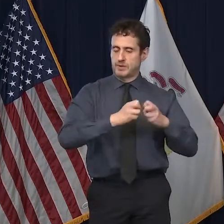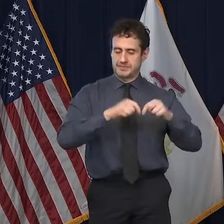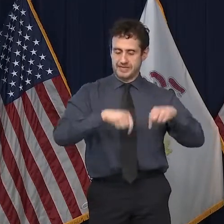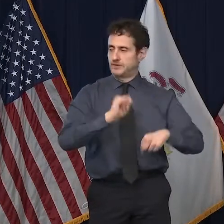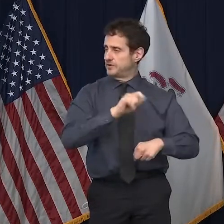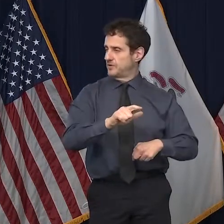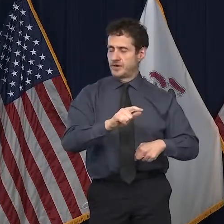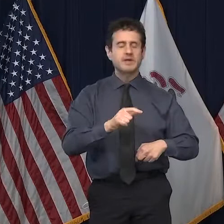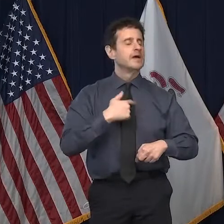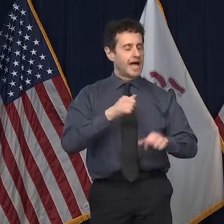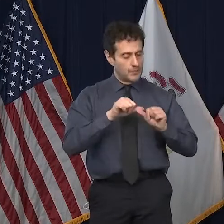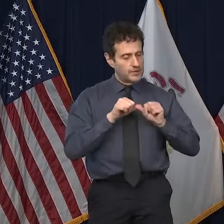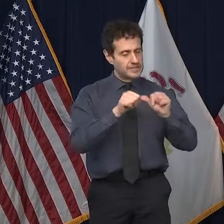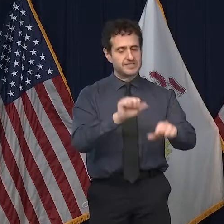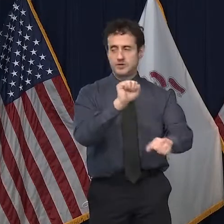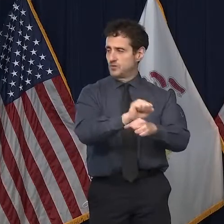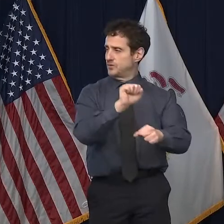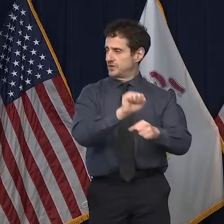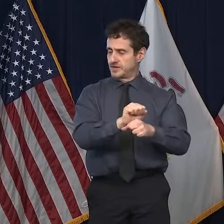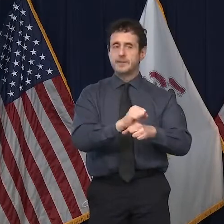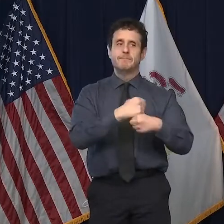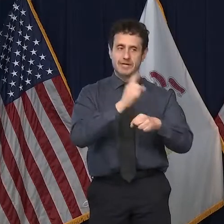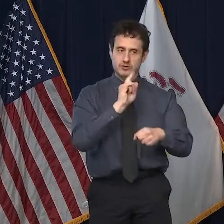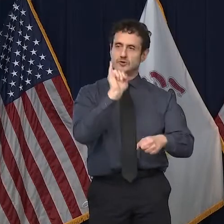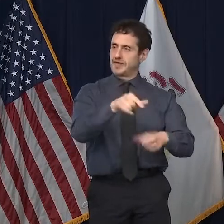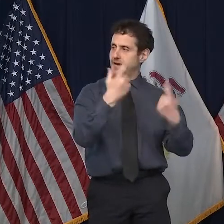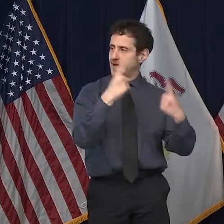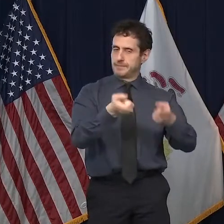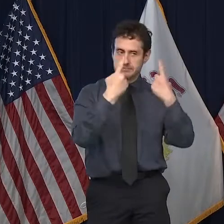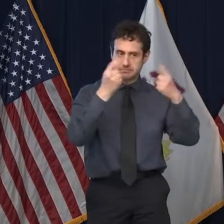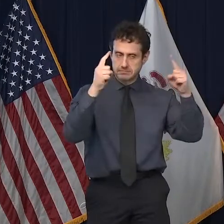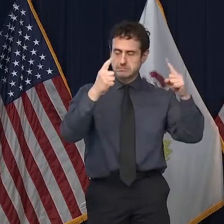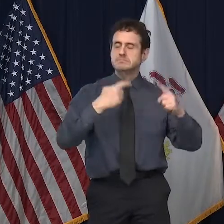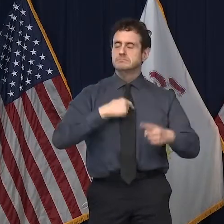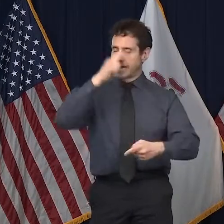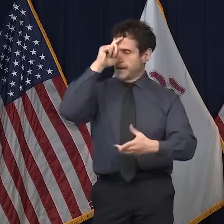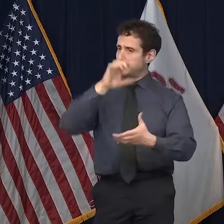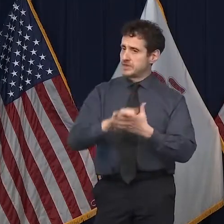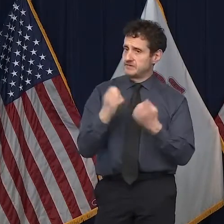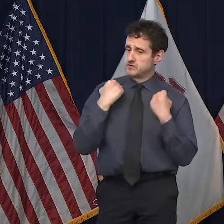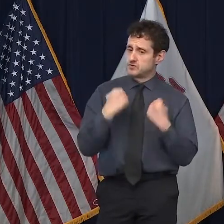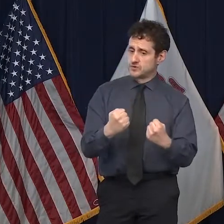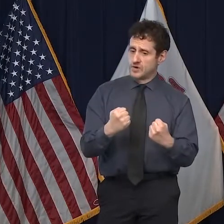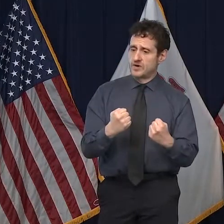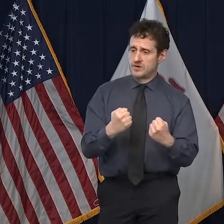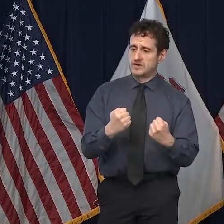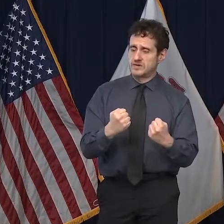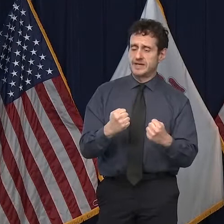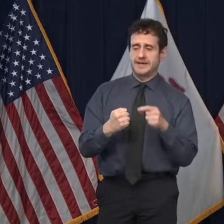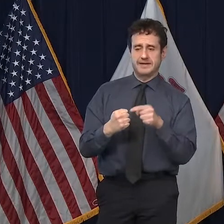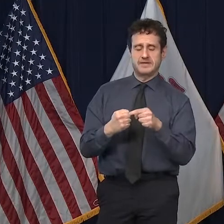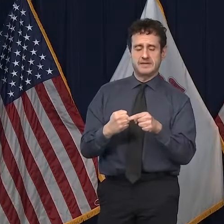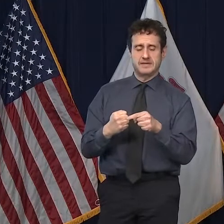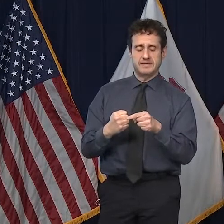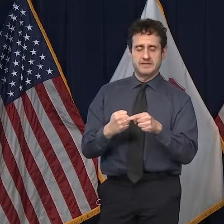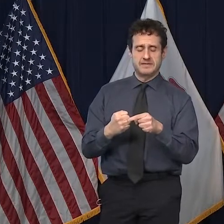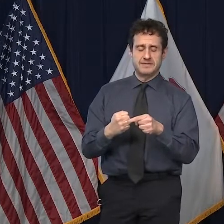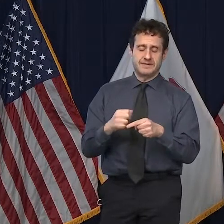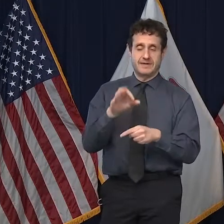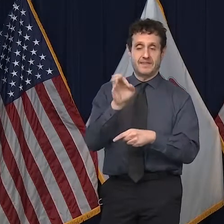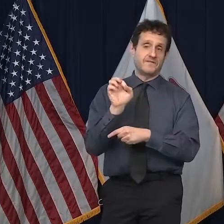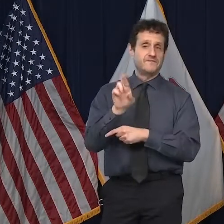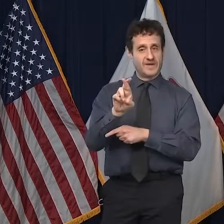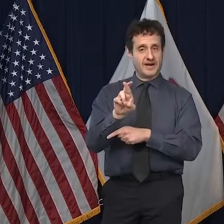rest until that happens. It's why I believe so vigorously in the